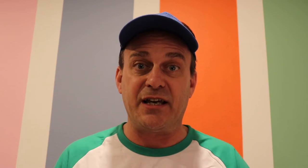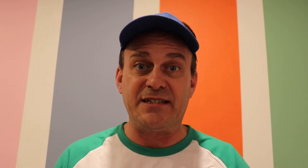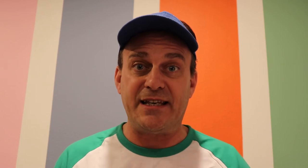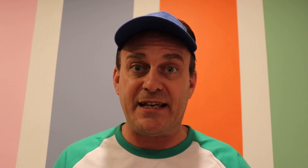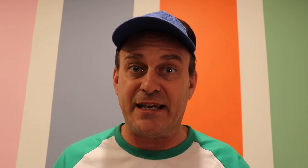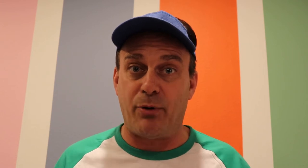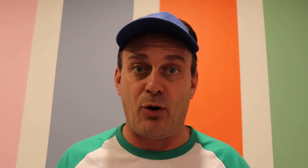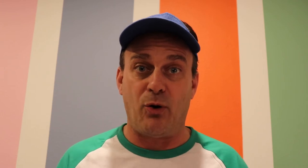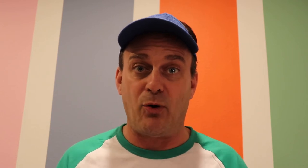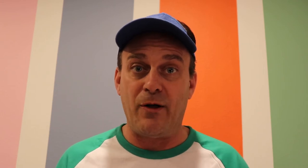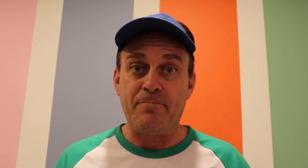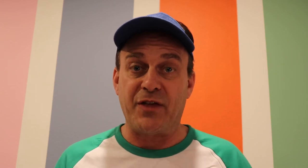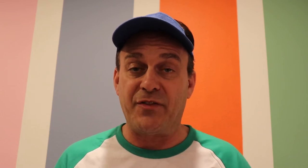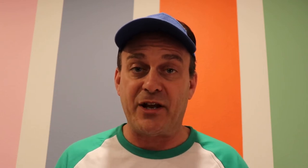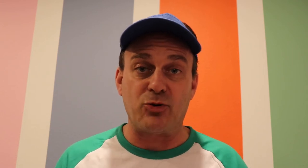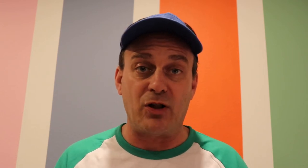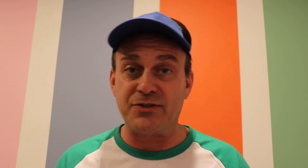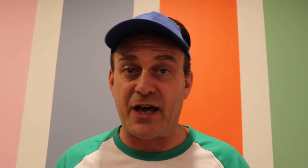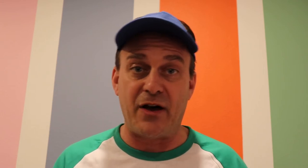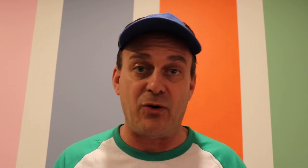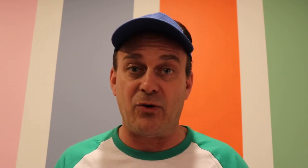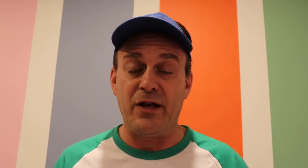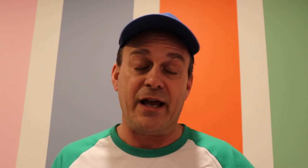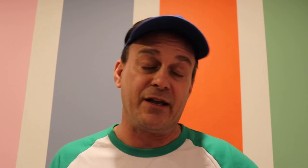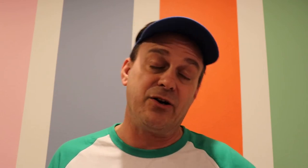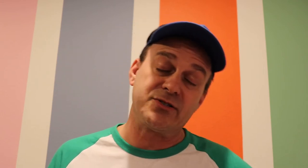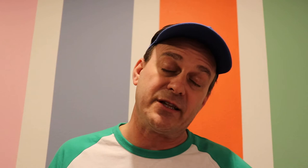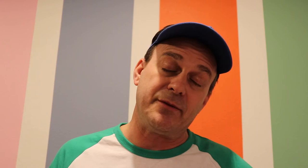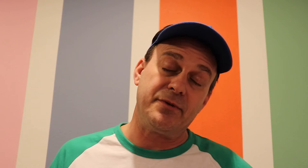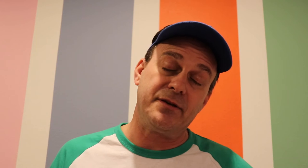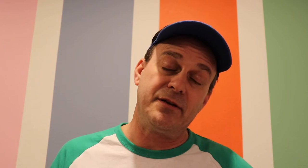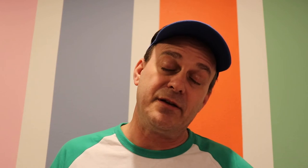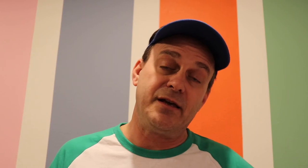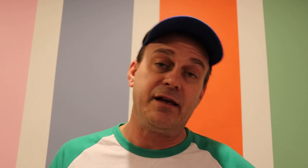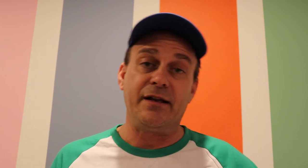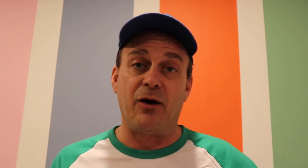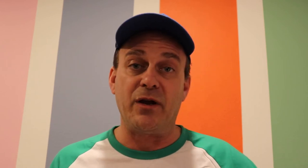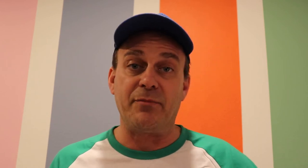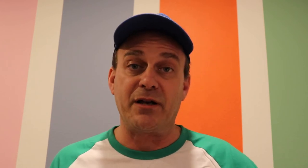a deep hole and then they crawl inside that hole and go to sleep. Now when it becomes